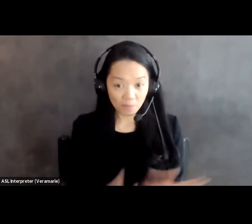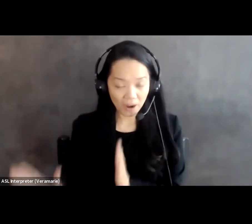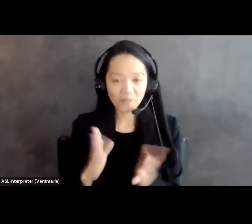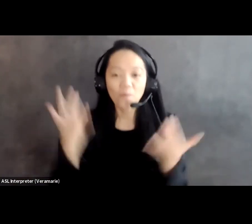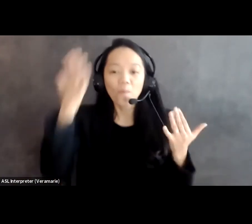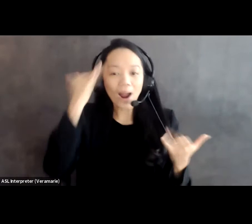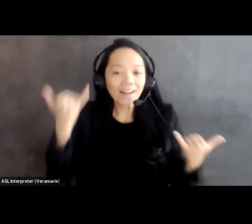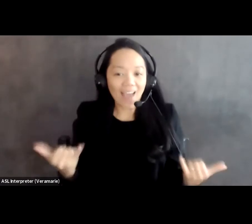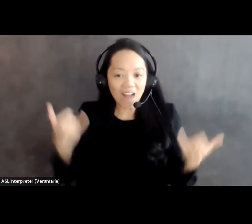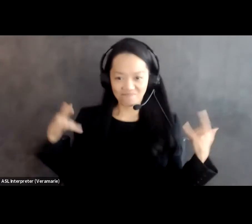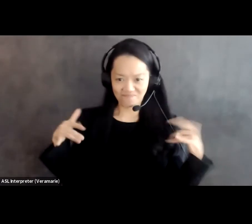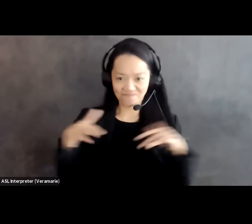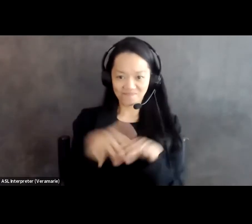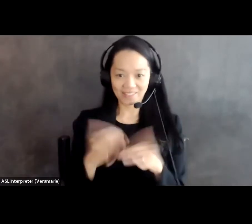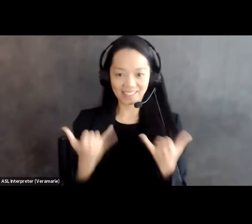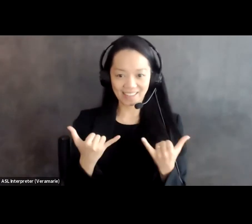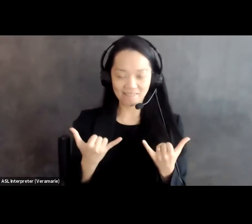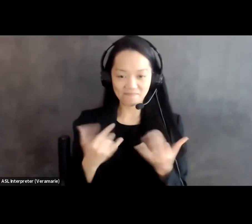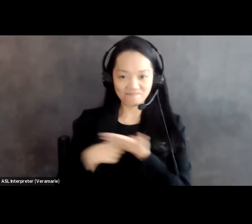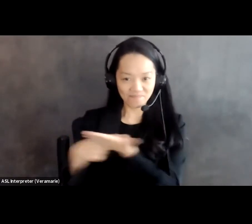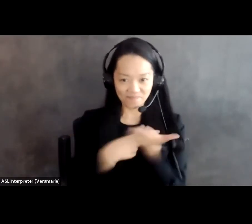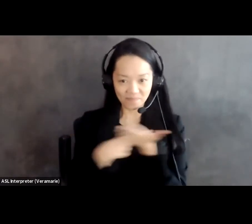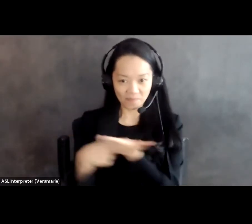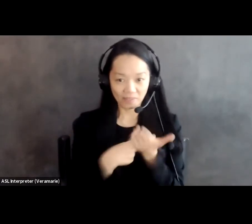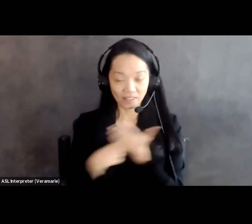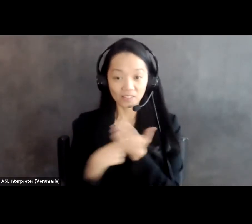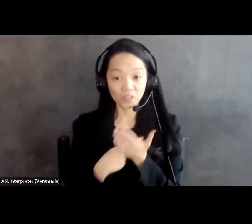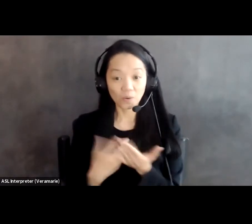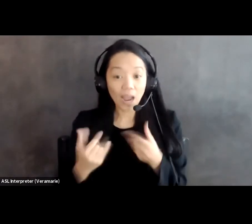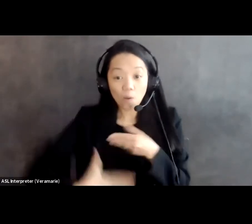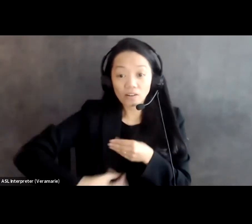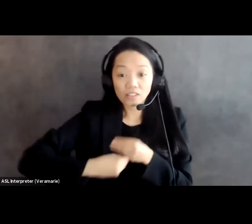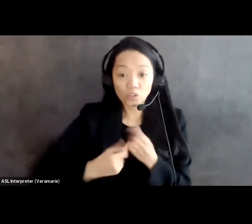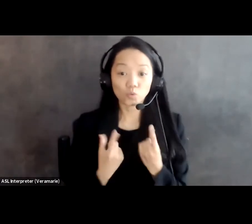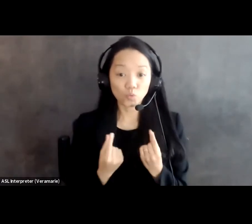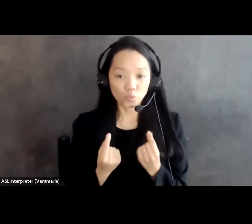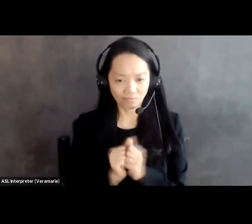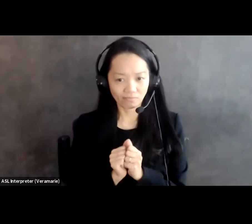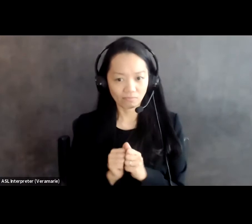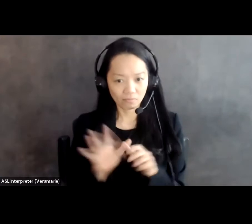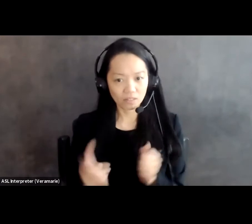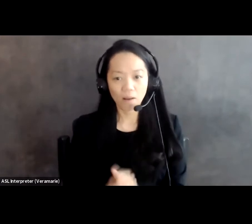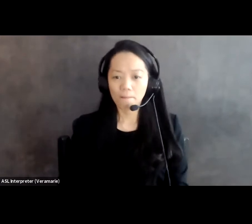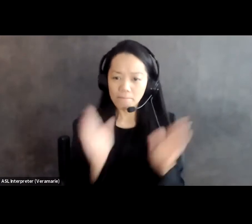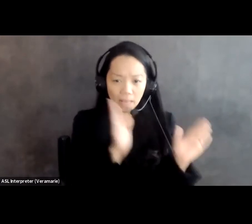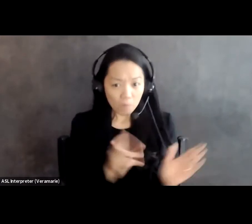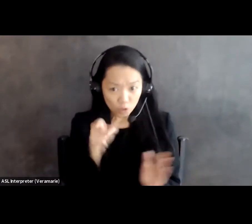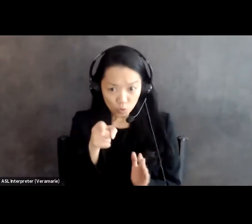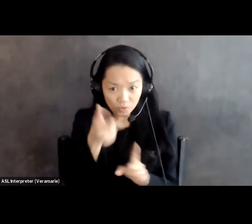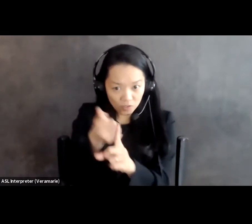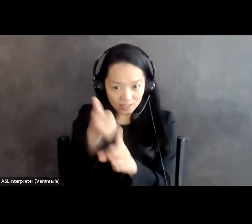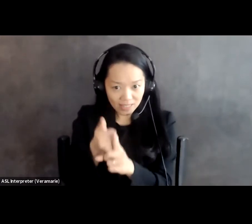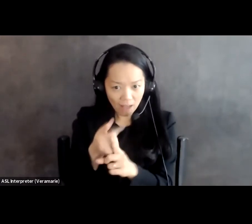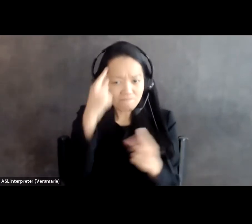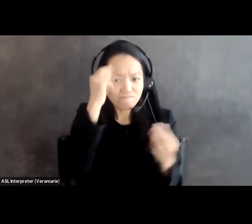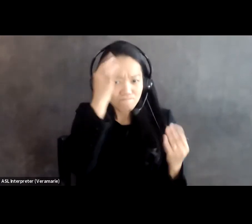gathered here today. In addition, I ask you to take this simple action. Make a simple plan so that when you have a thought